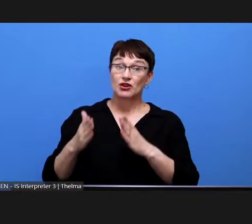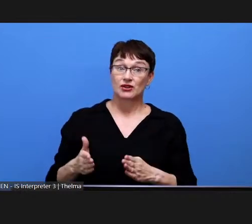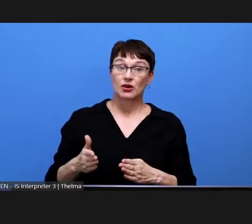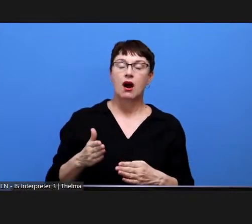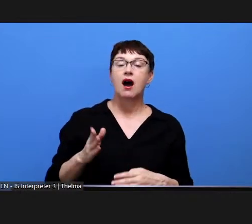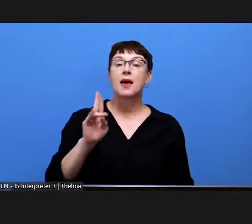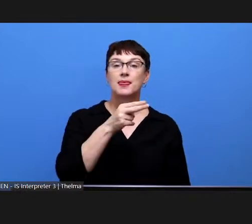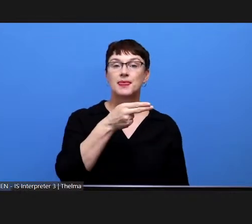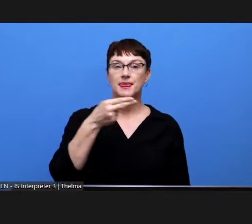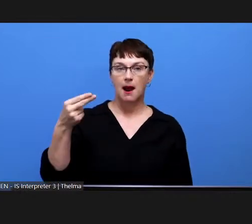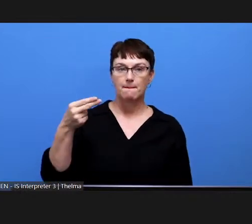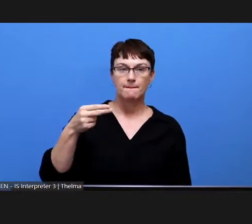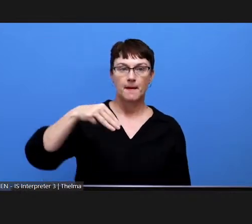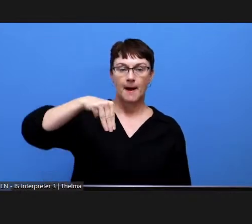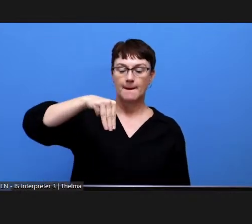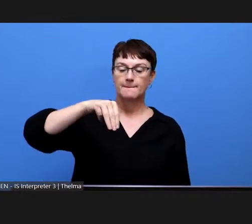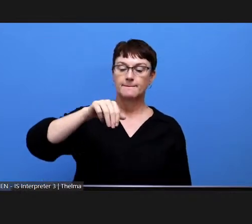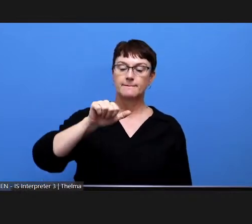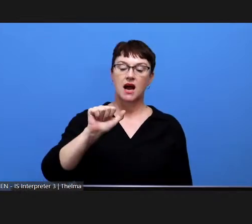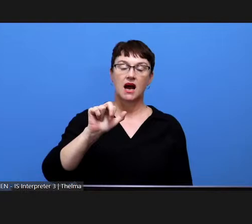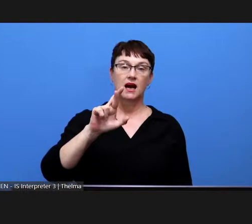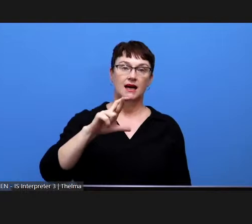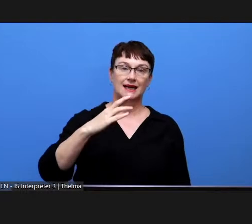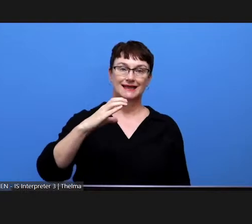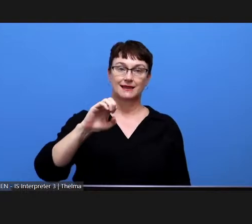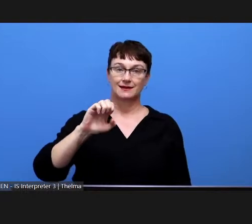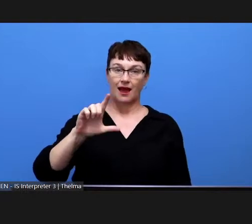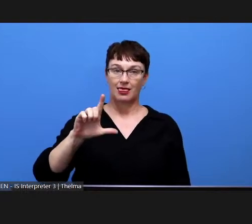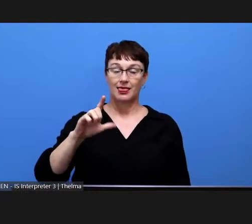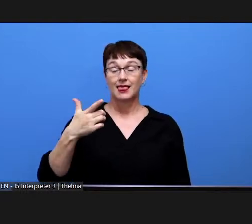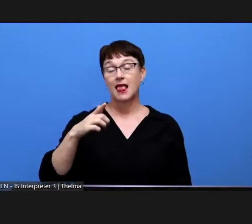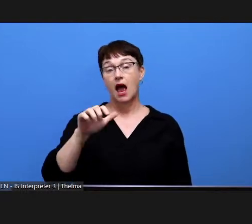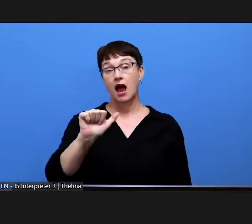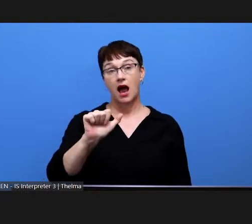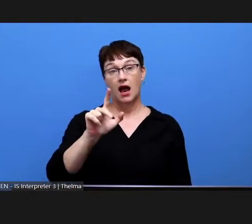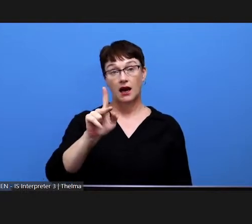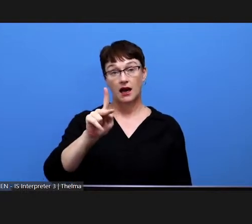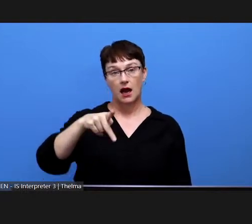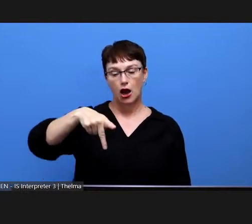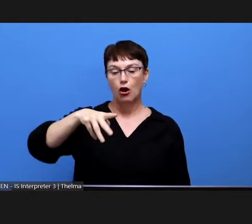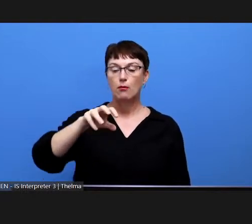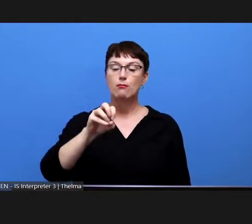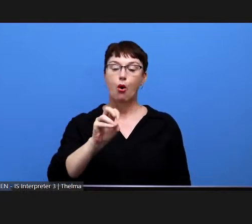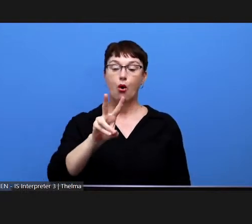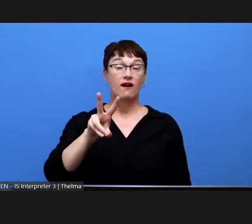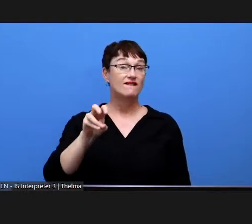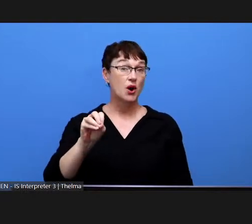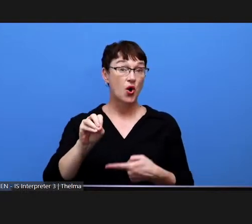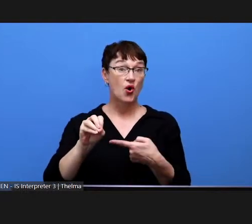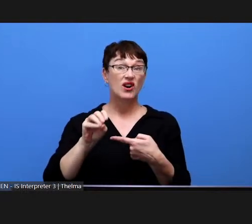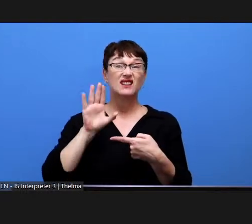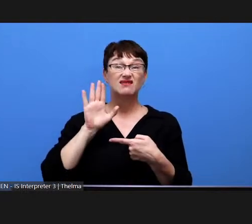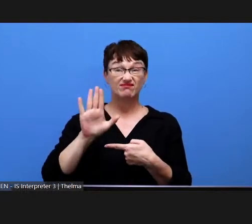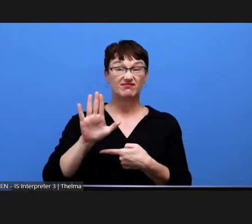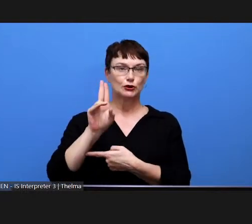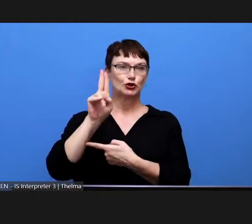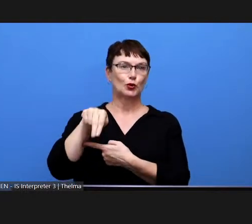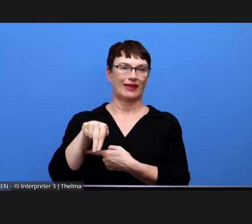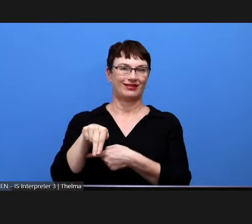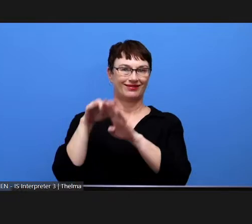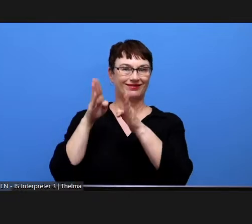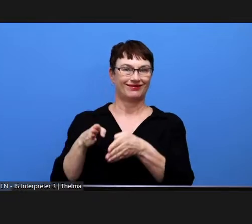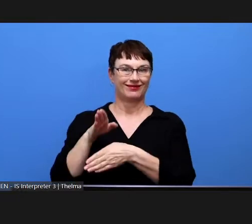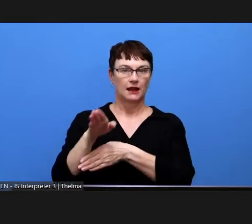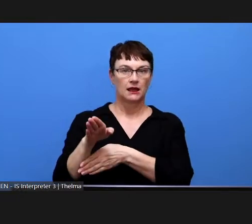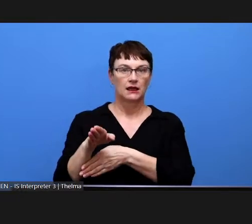Marcel, we want to have really your perspective on the medium term of this VLR, looking into really the